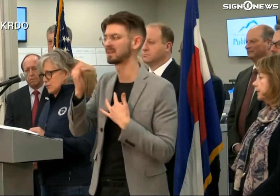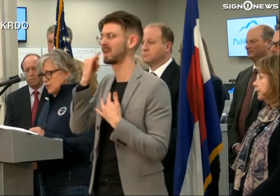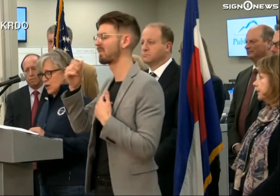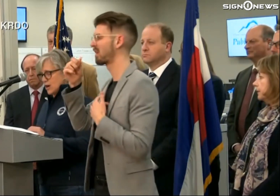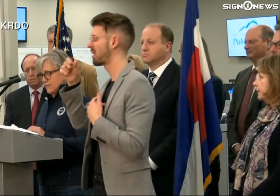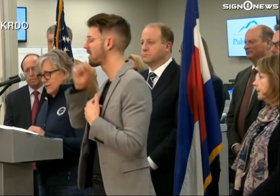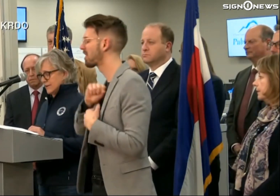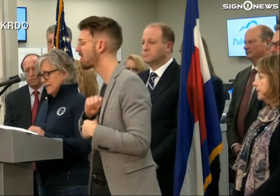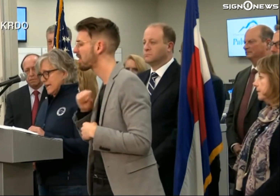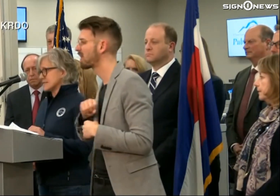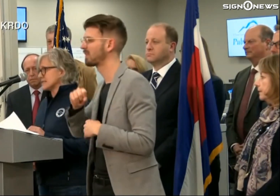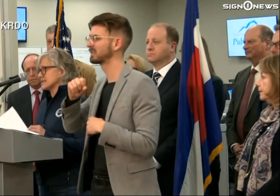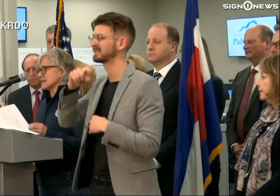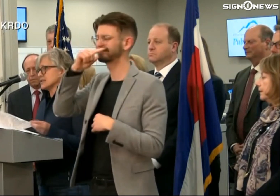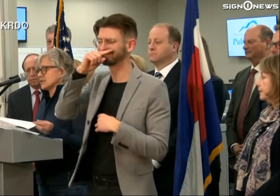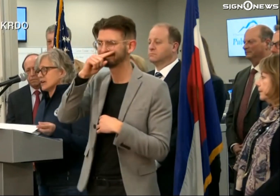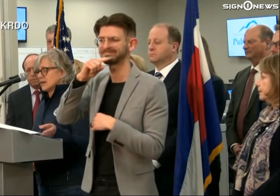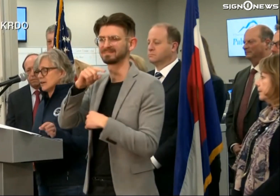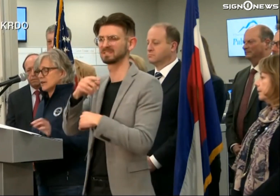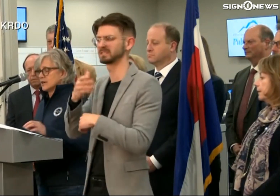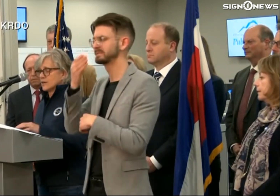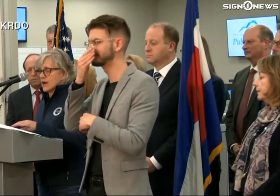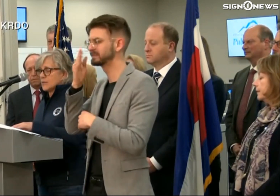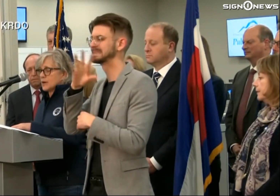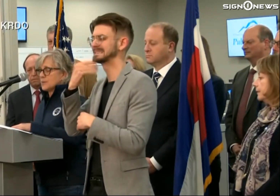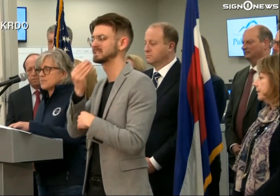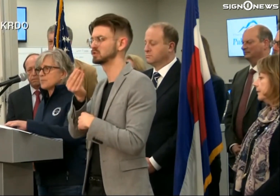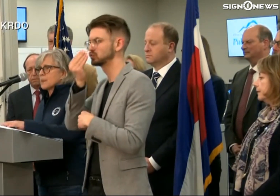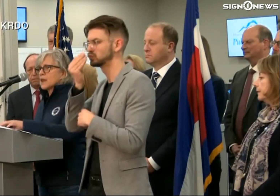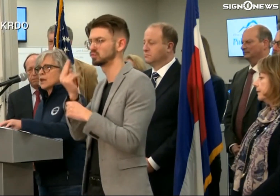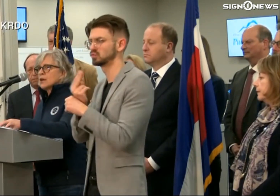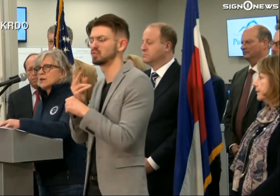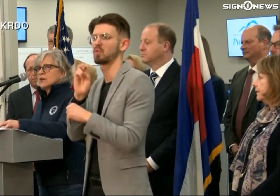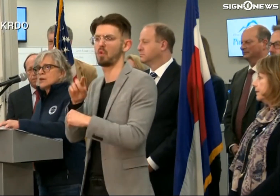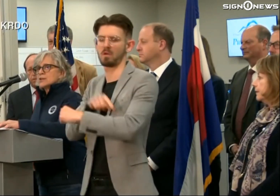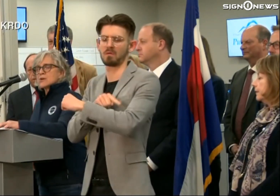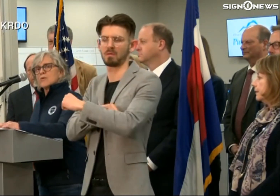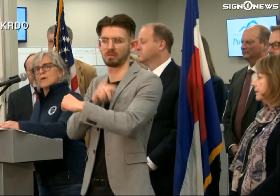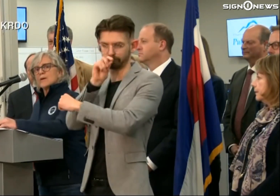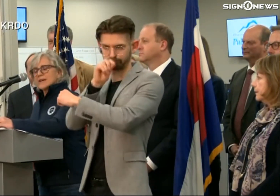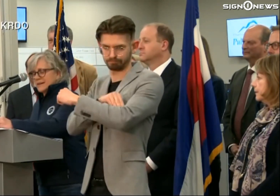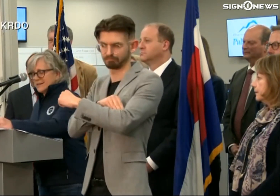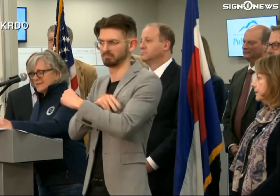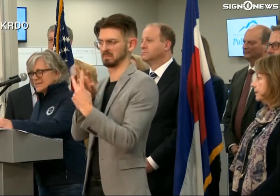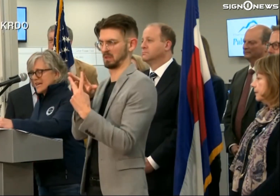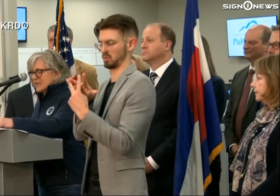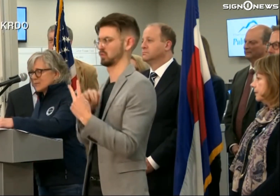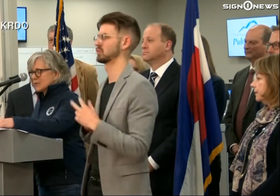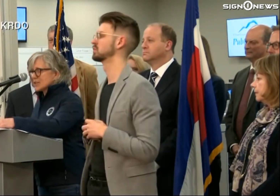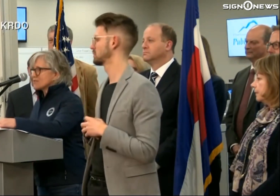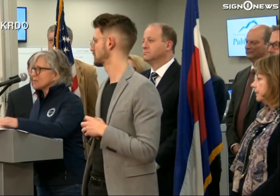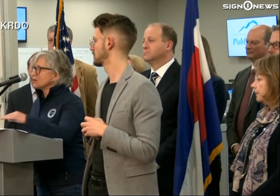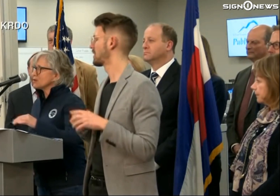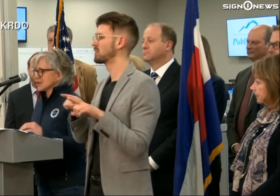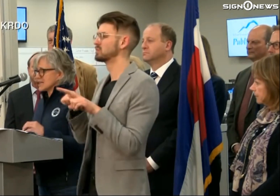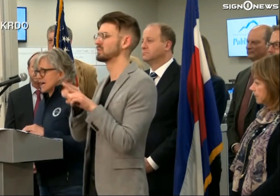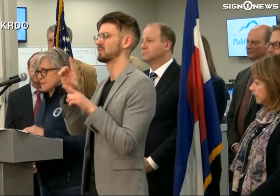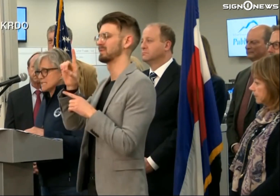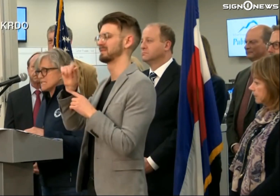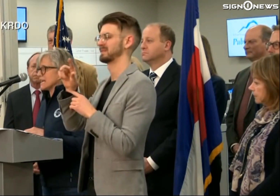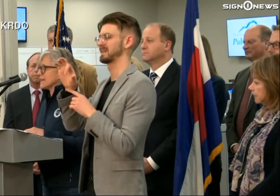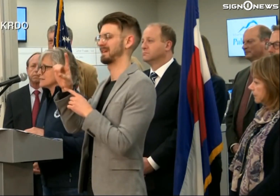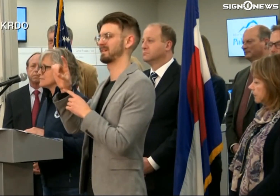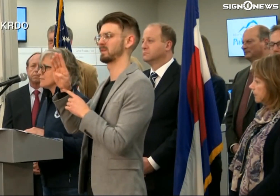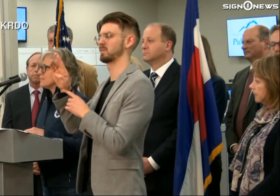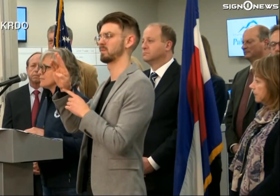a tissue, or coughing and sneezing into your inner elbow. So quoting David Brooks from the New York